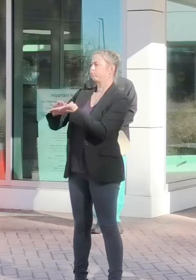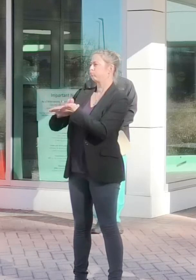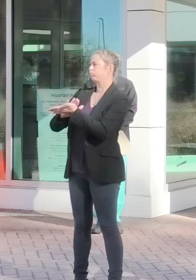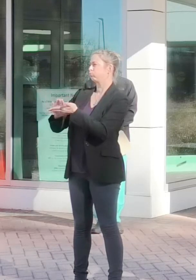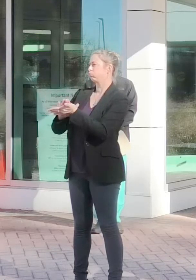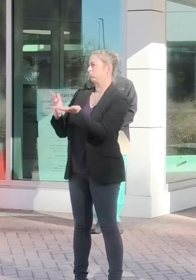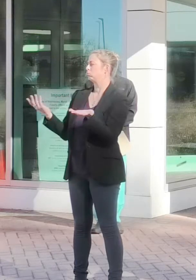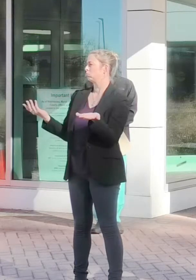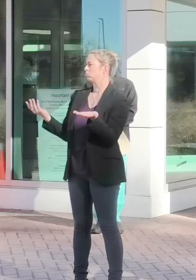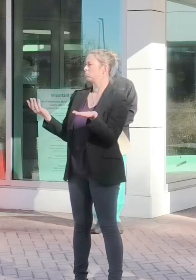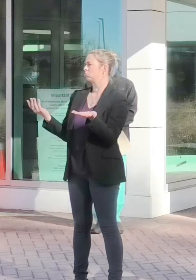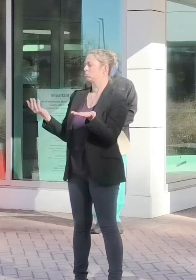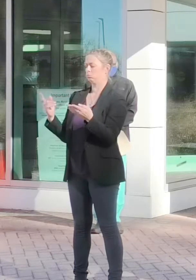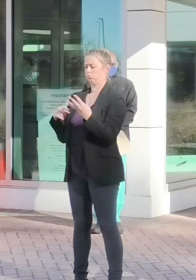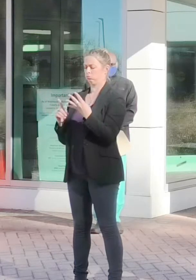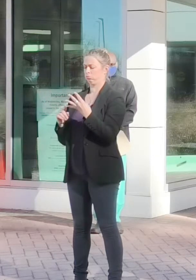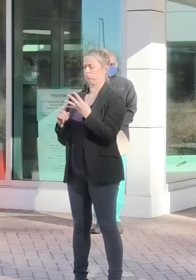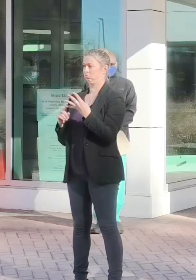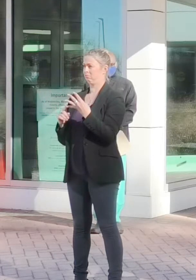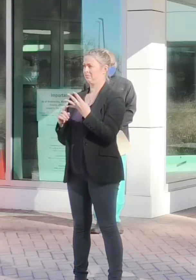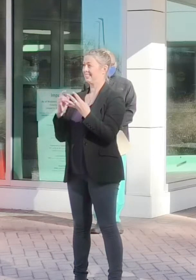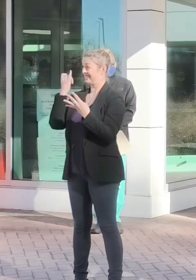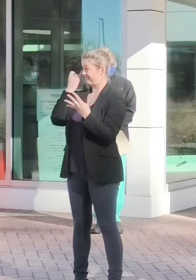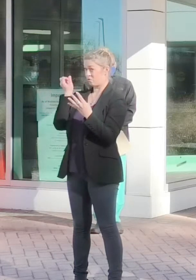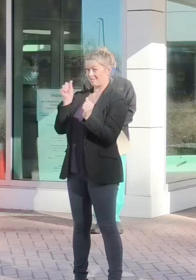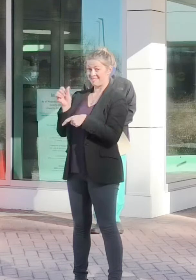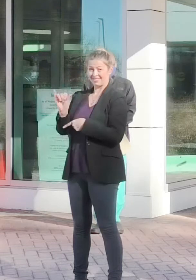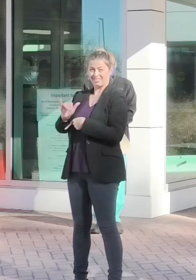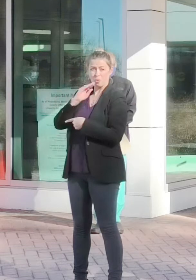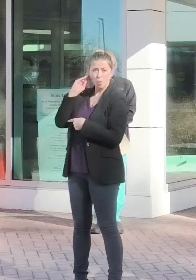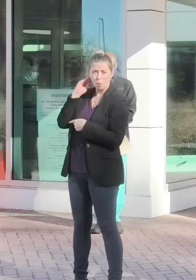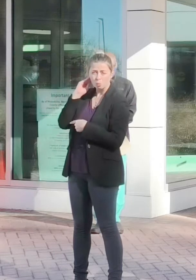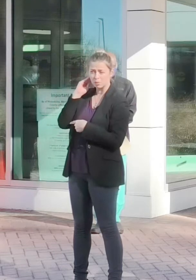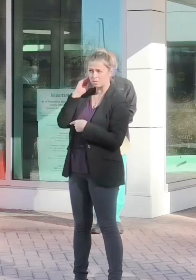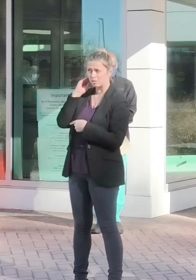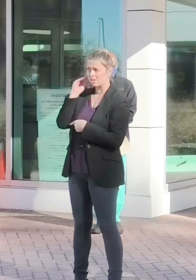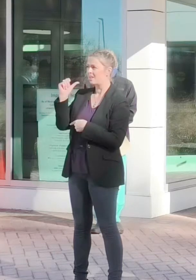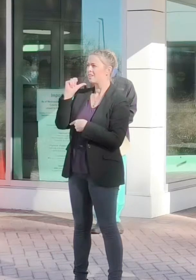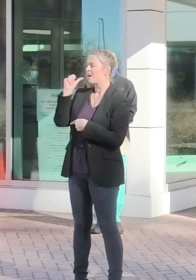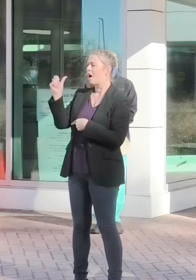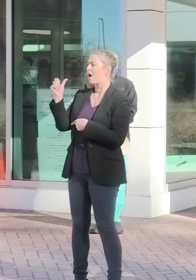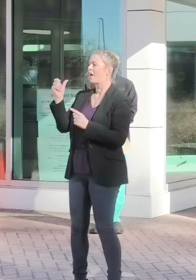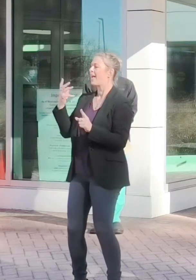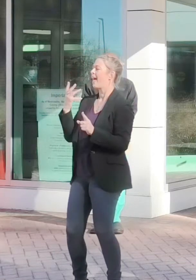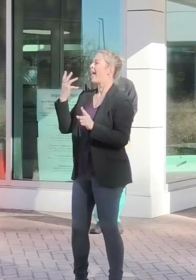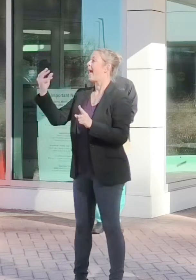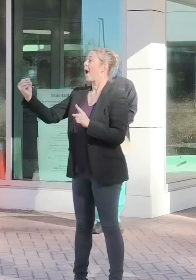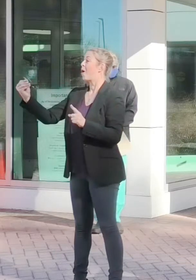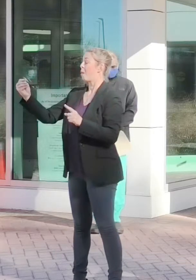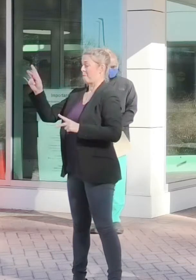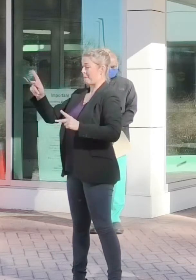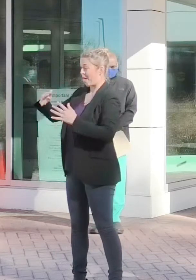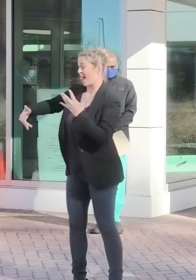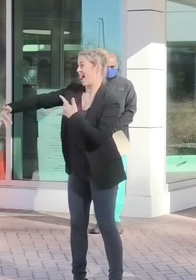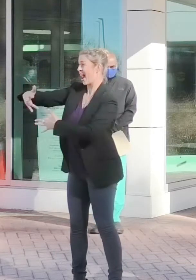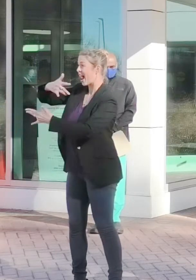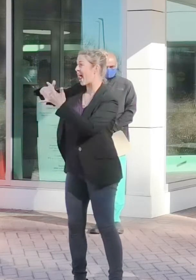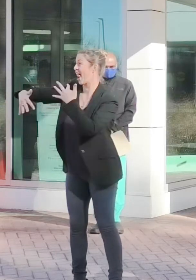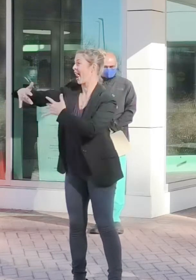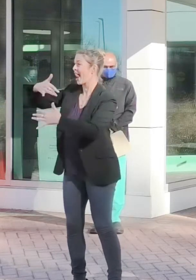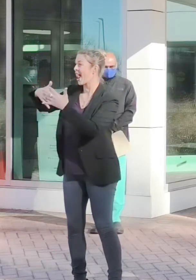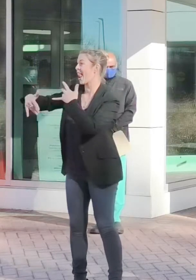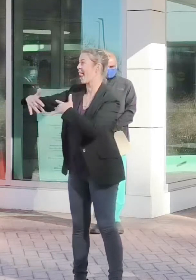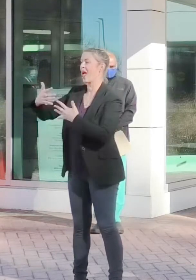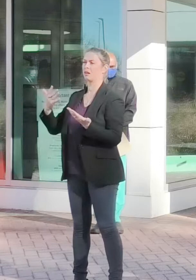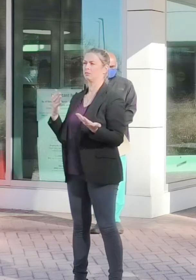as much as possible or limit time spent in indoor public locations or with large